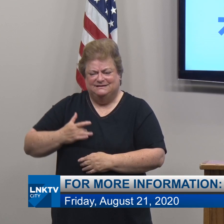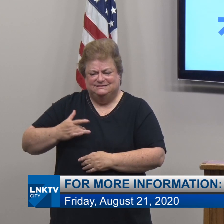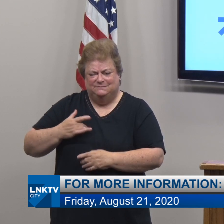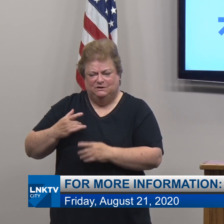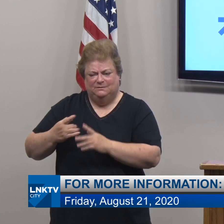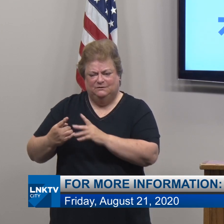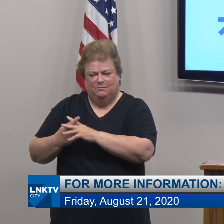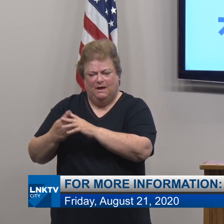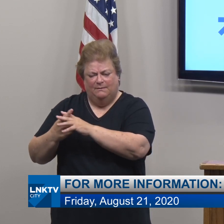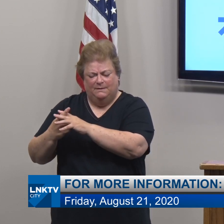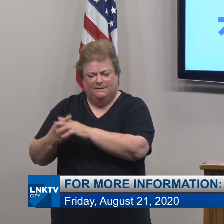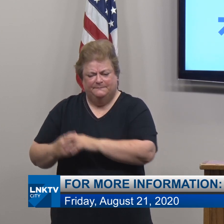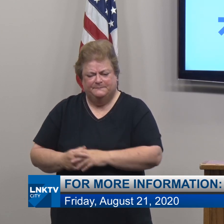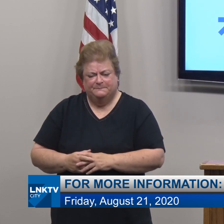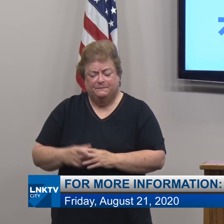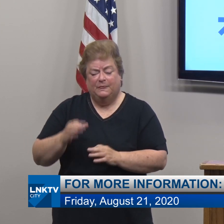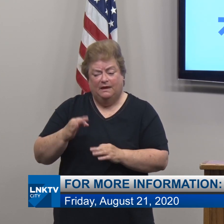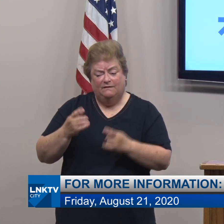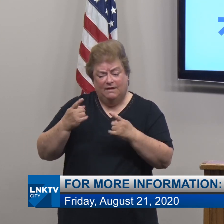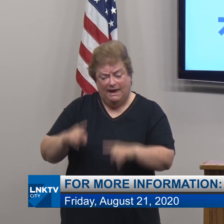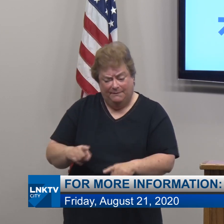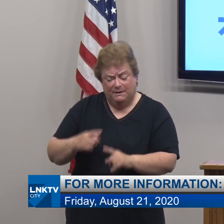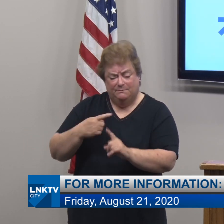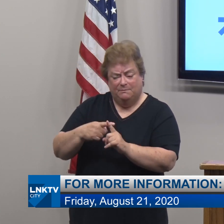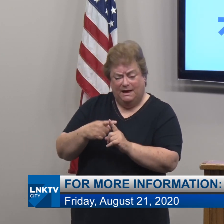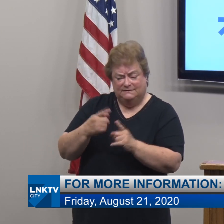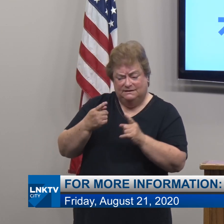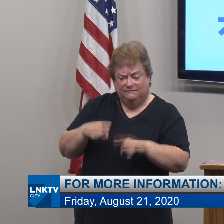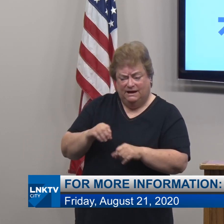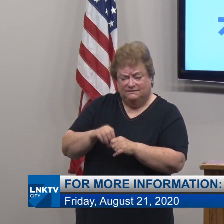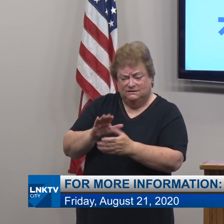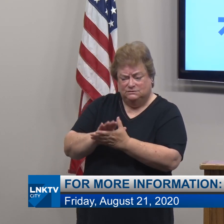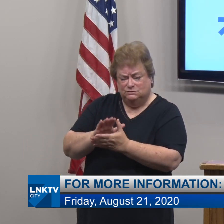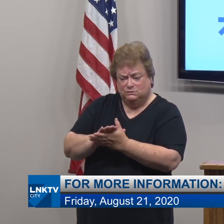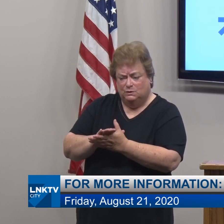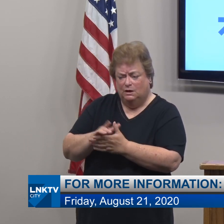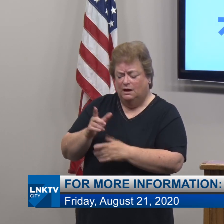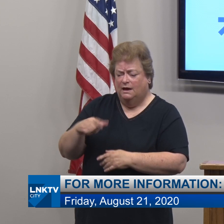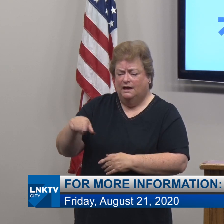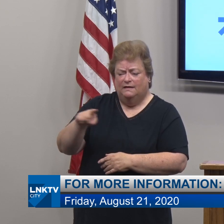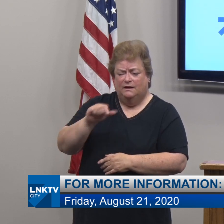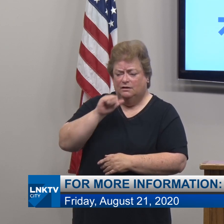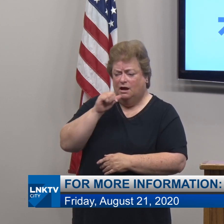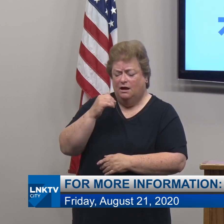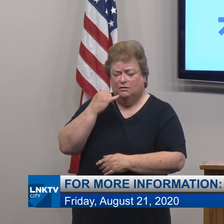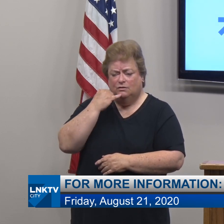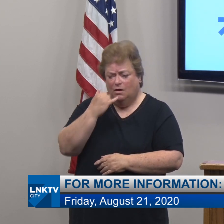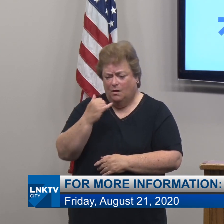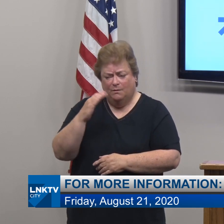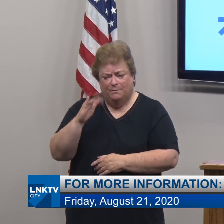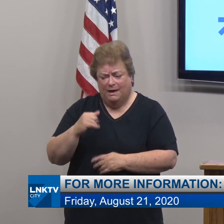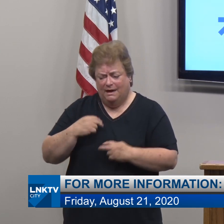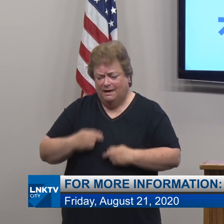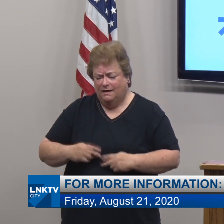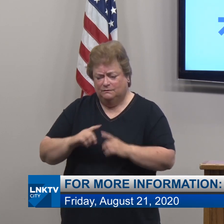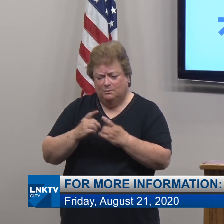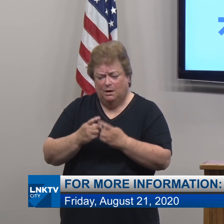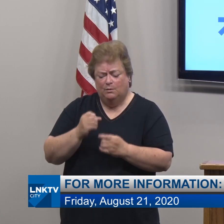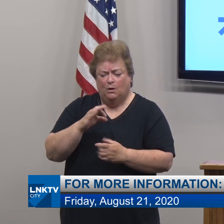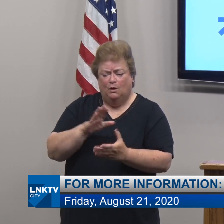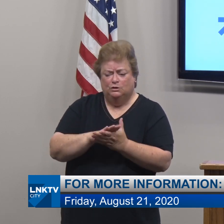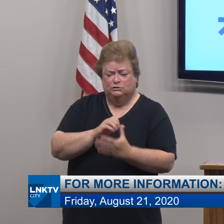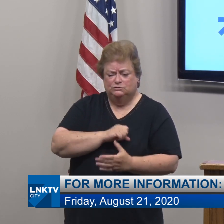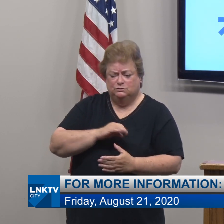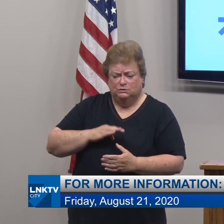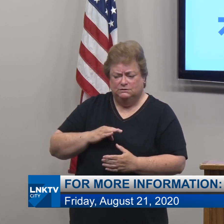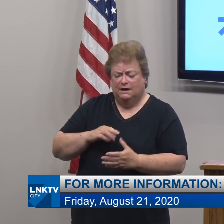is a positive case reported at a school and a person is not directly called by the health department or a school staff person, then